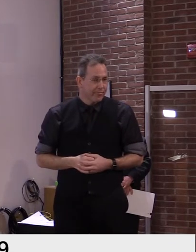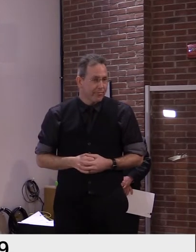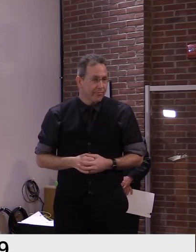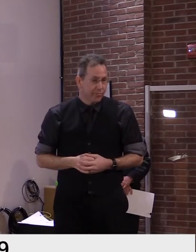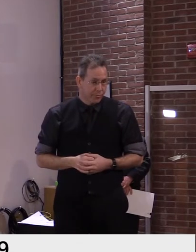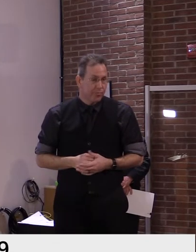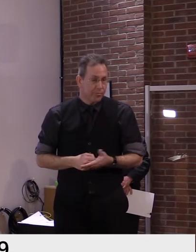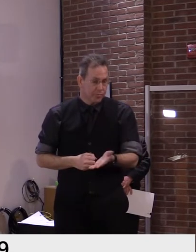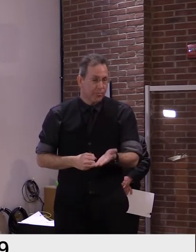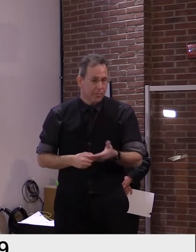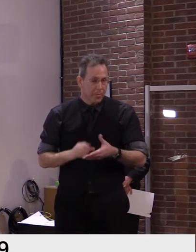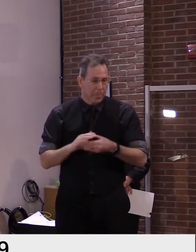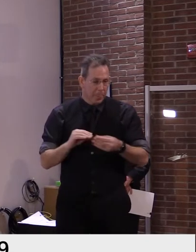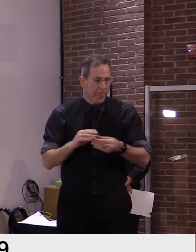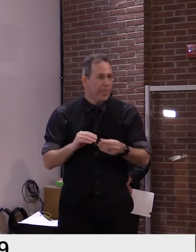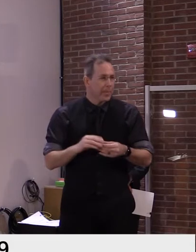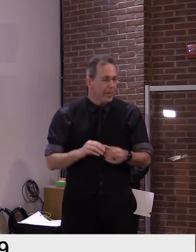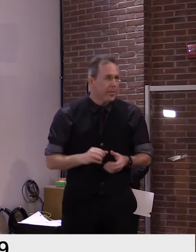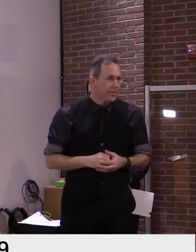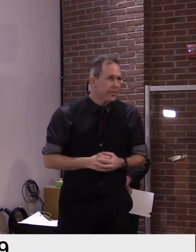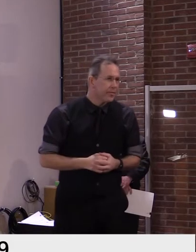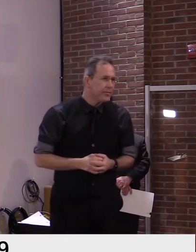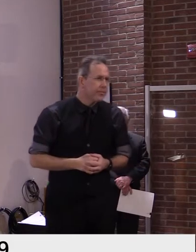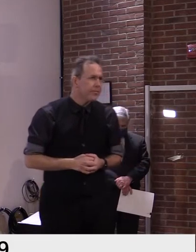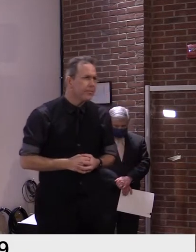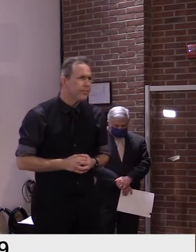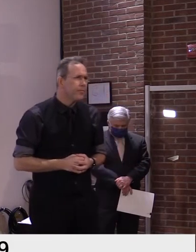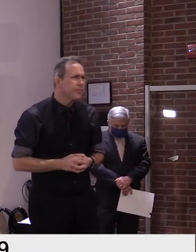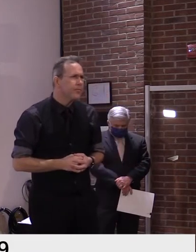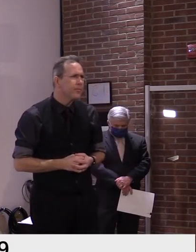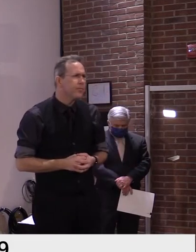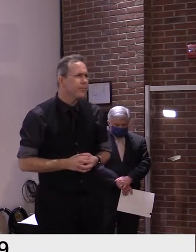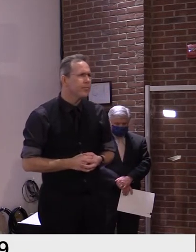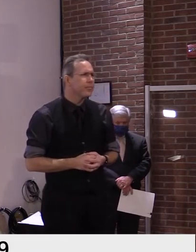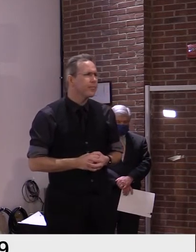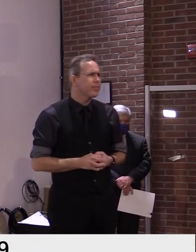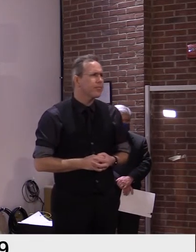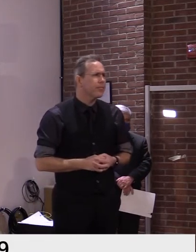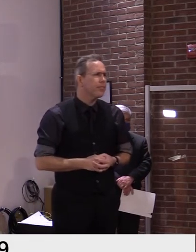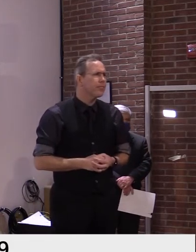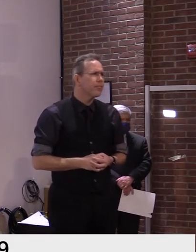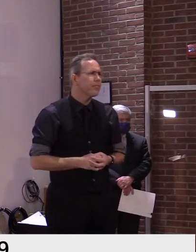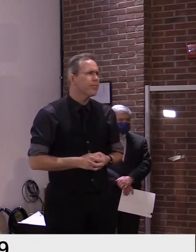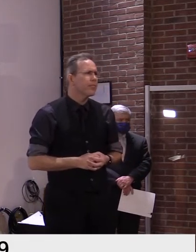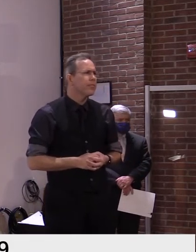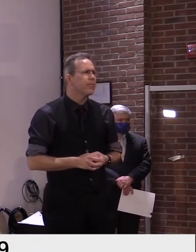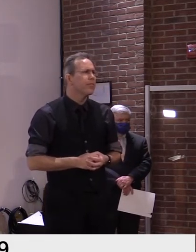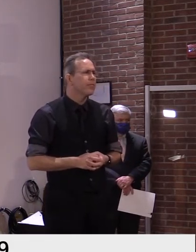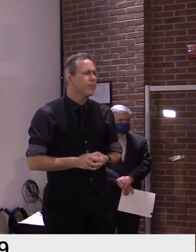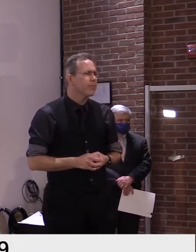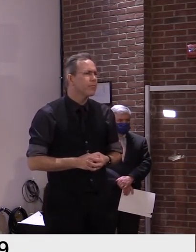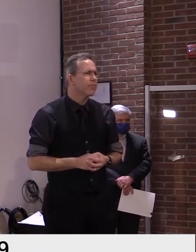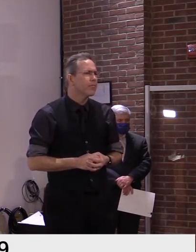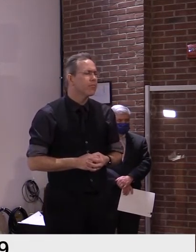Good morning. I'm already hearing from grocery store workers or family members